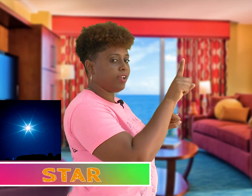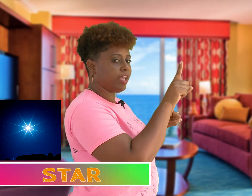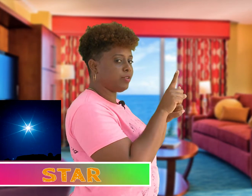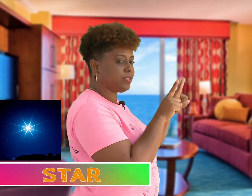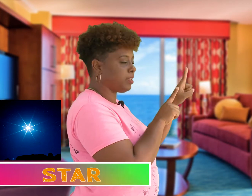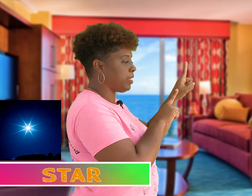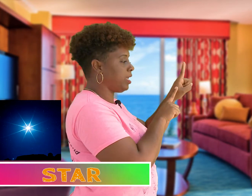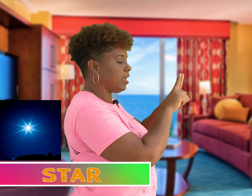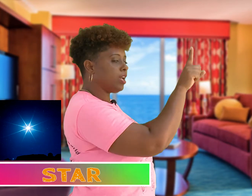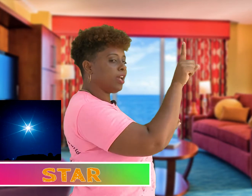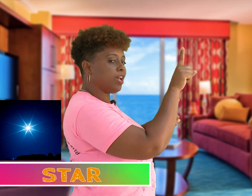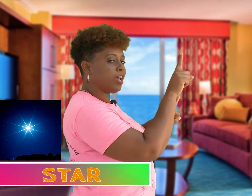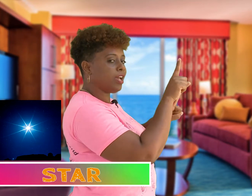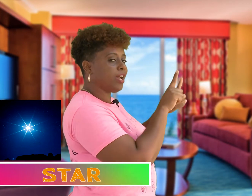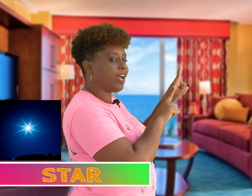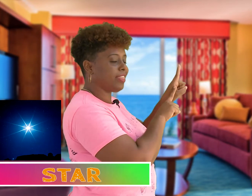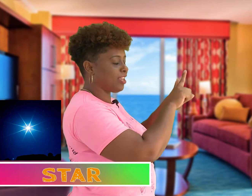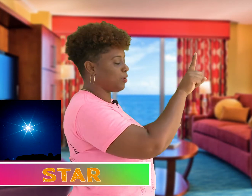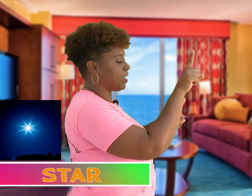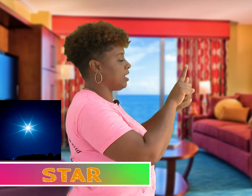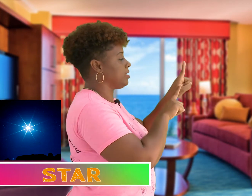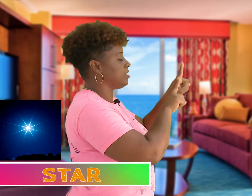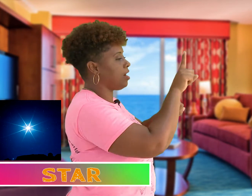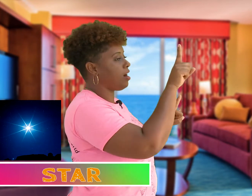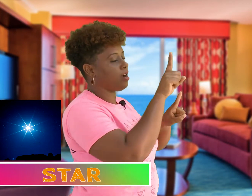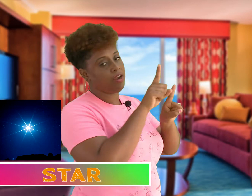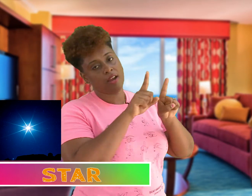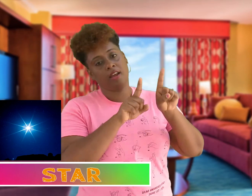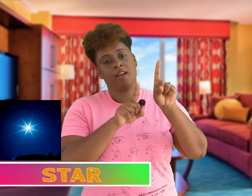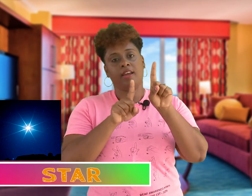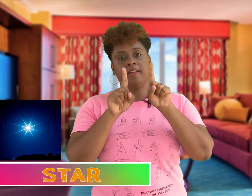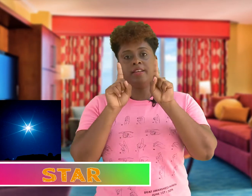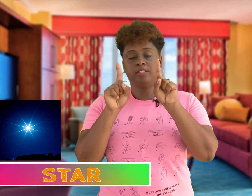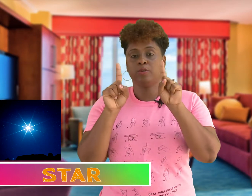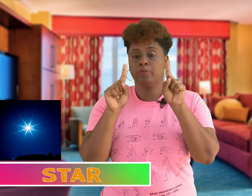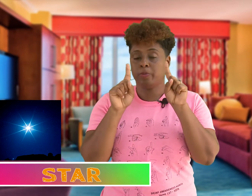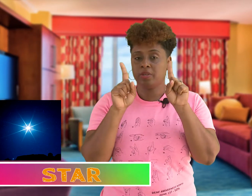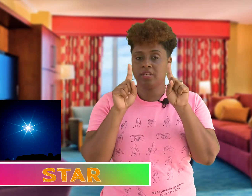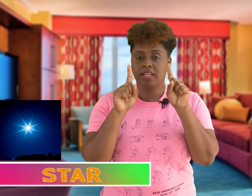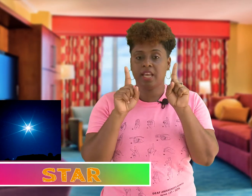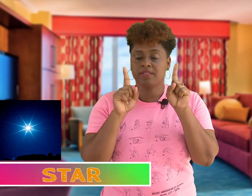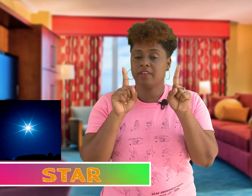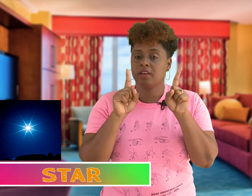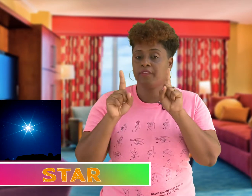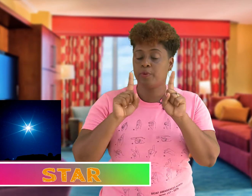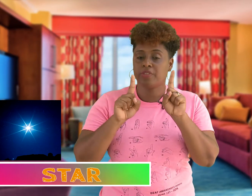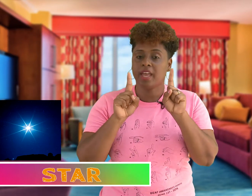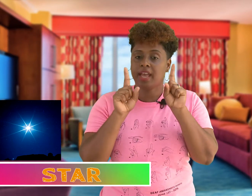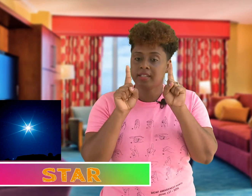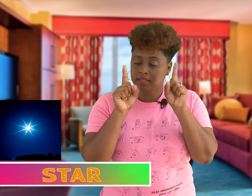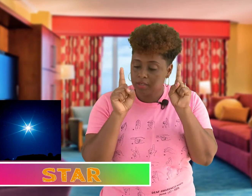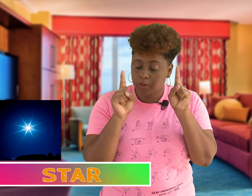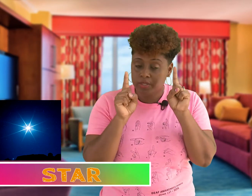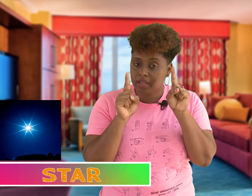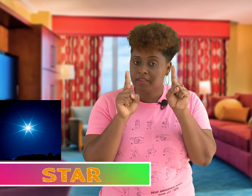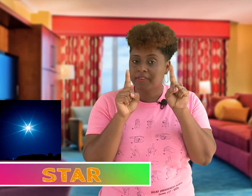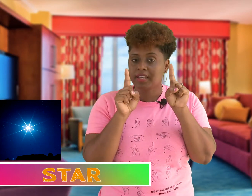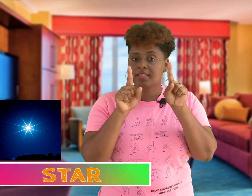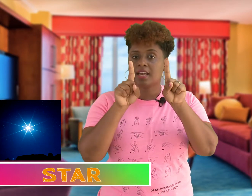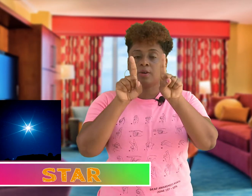Can you see me? I think you can. Star. So remember, it's your index finger of both your hands. Close the other fingers